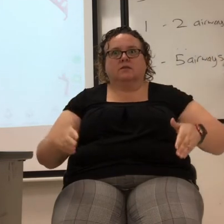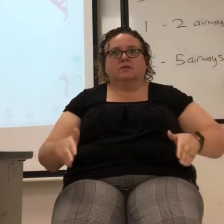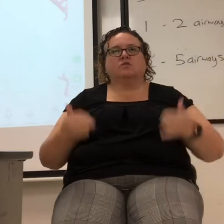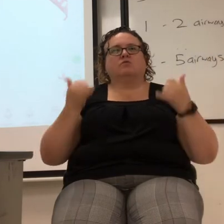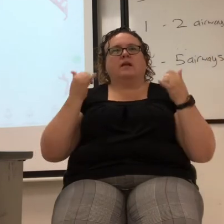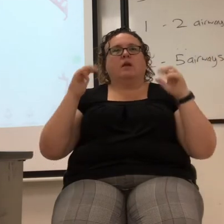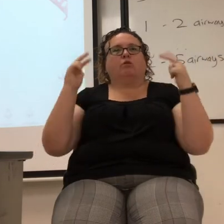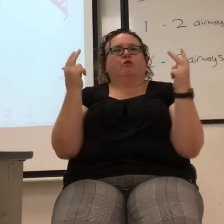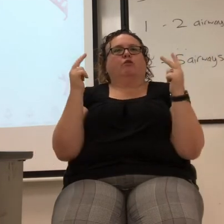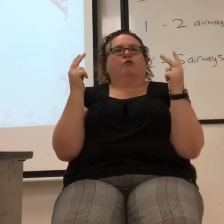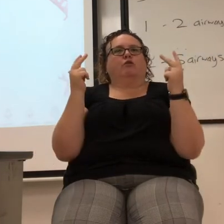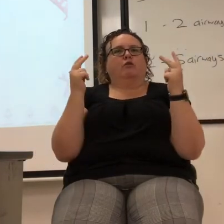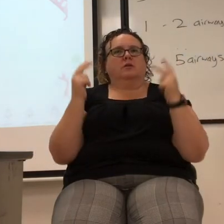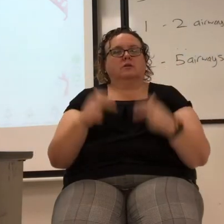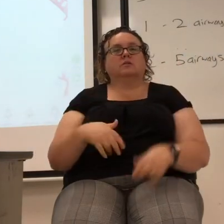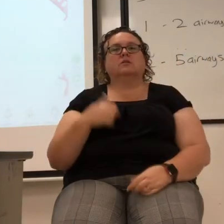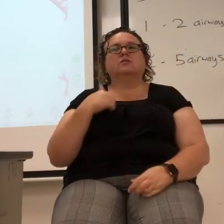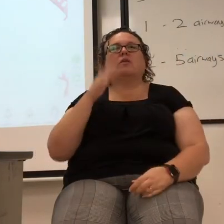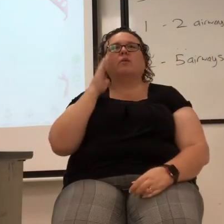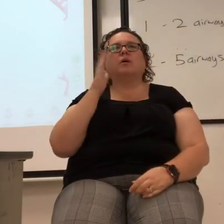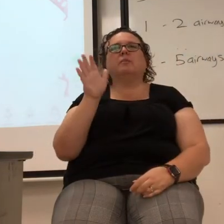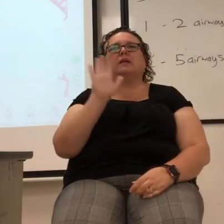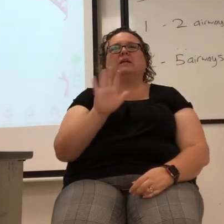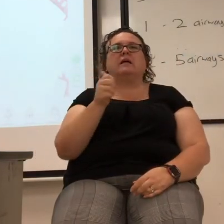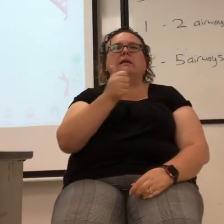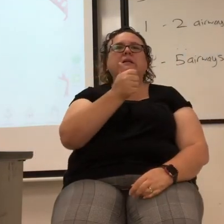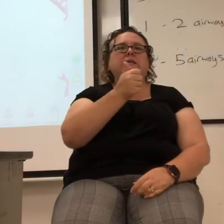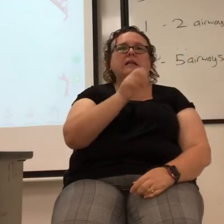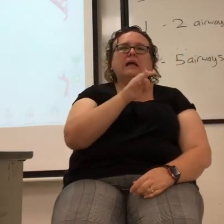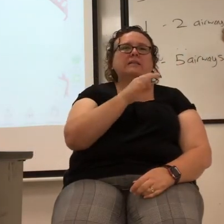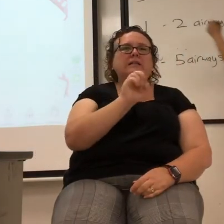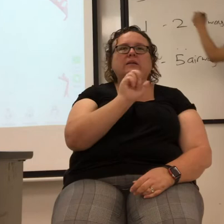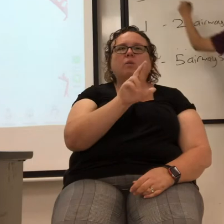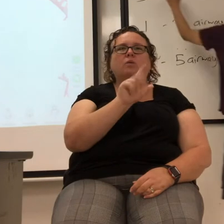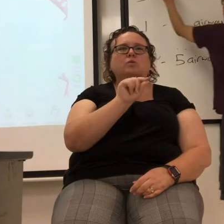there's going to be something like 19 or 20 airways.